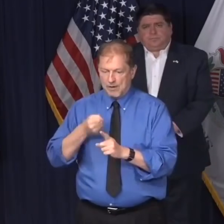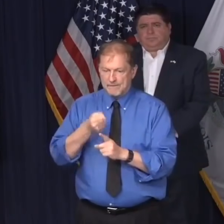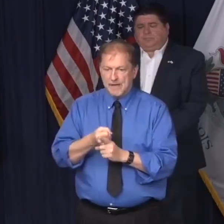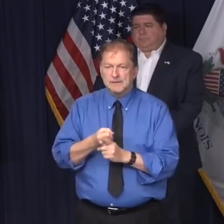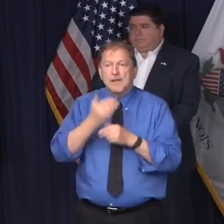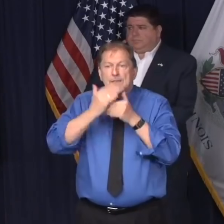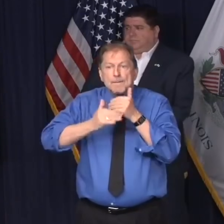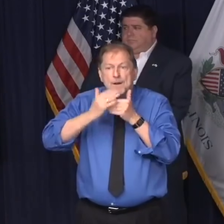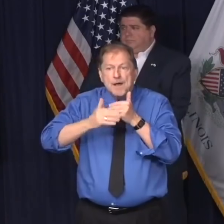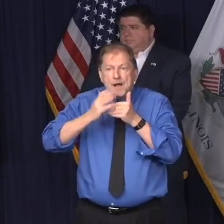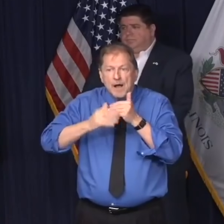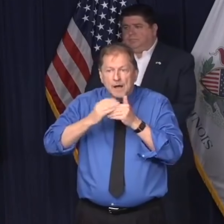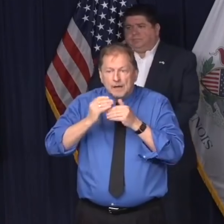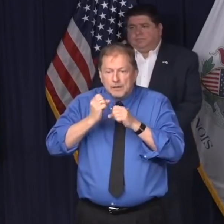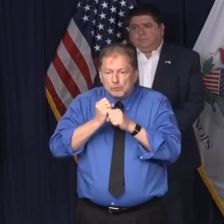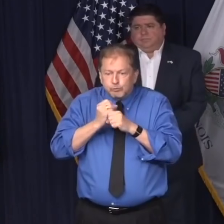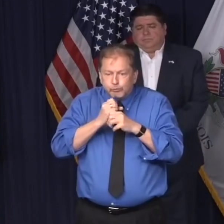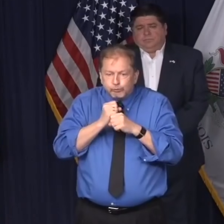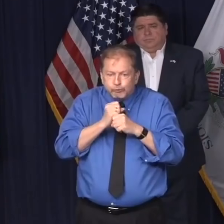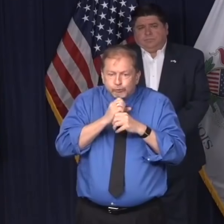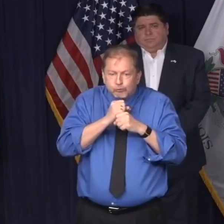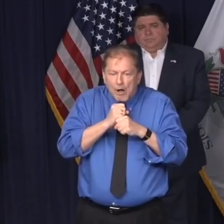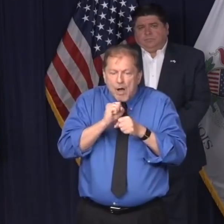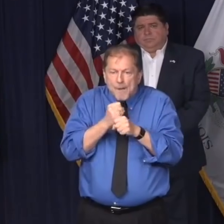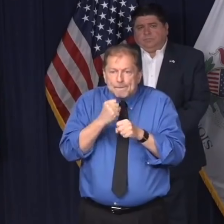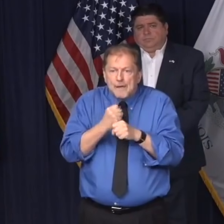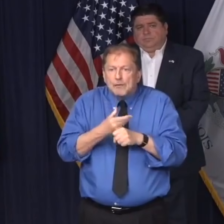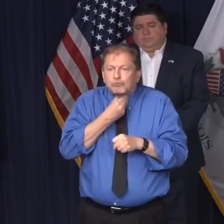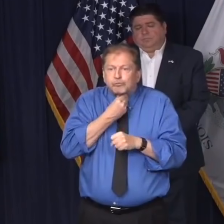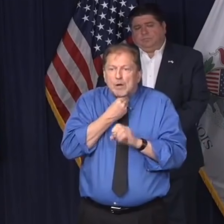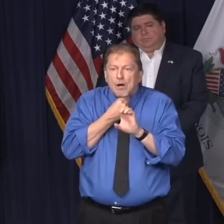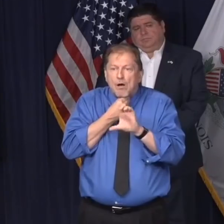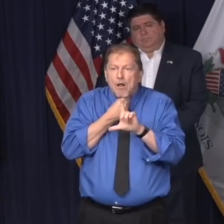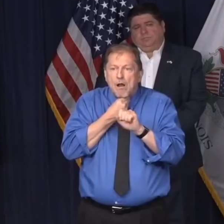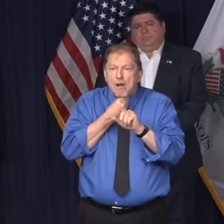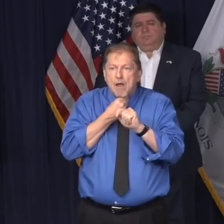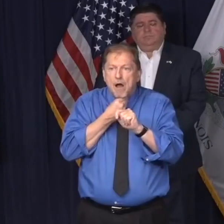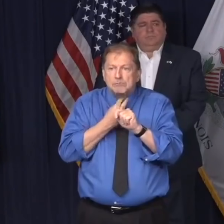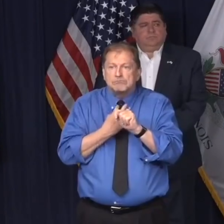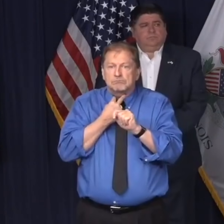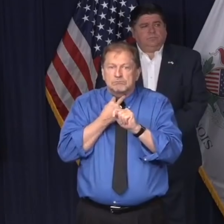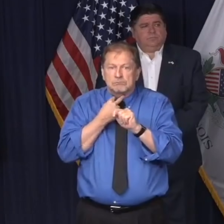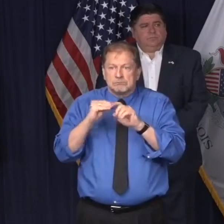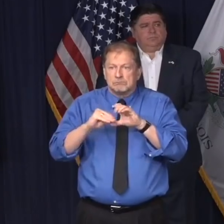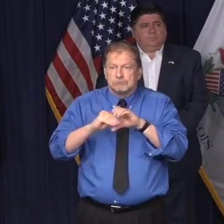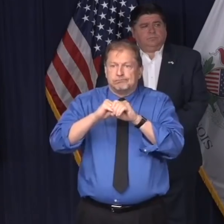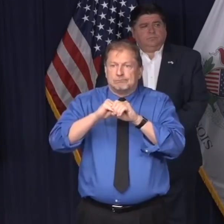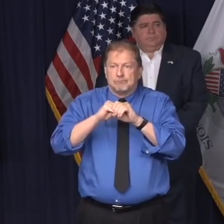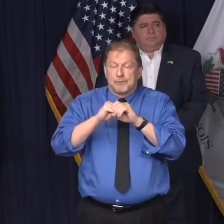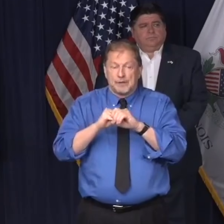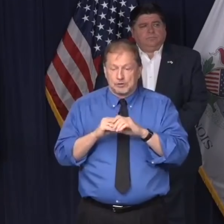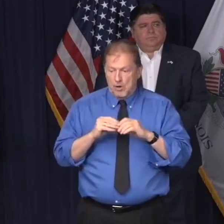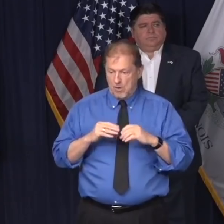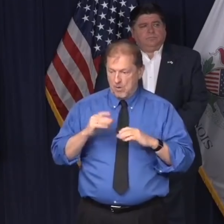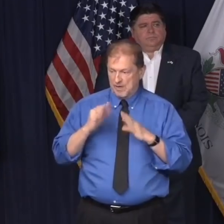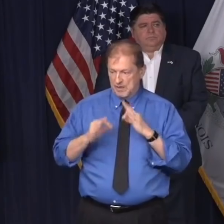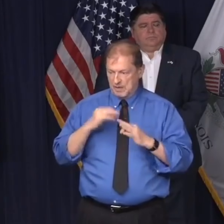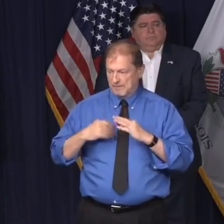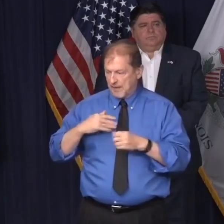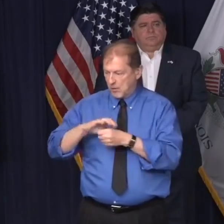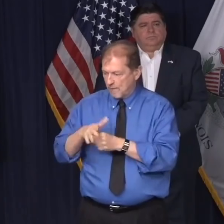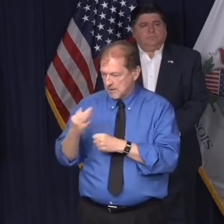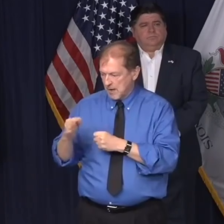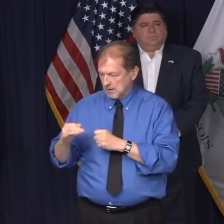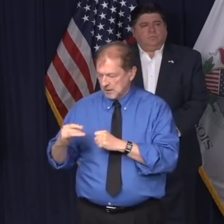vessels and how it's promoting clots. And so there may be additional heart attacks and strokes and